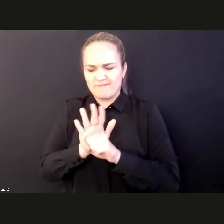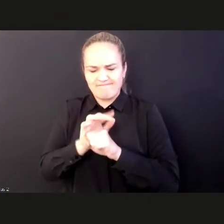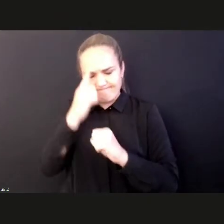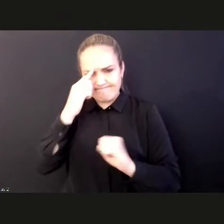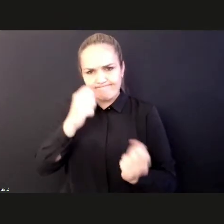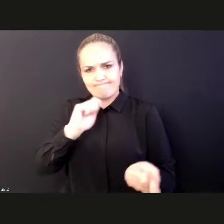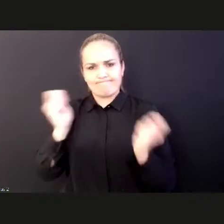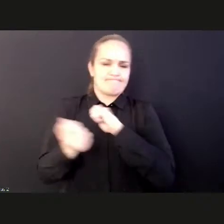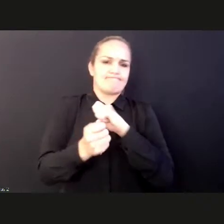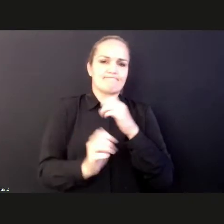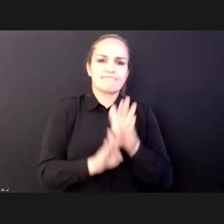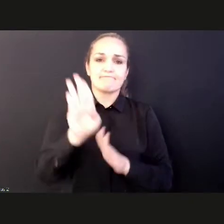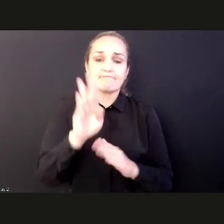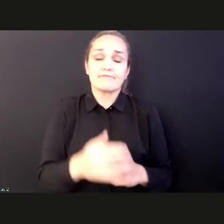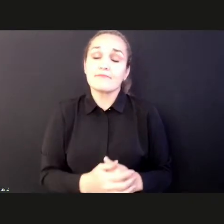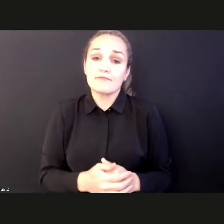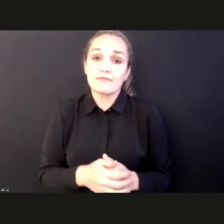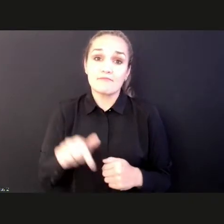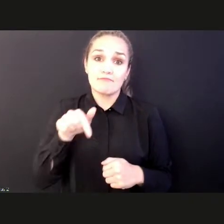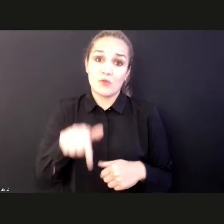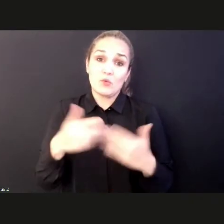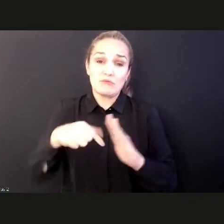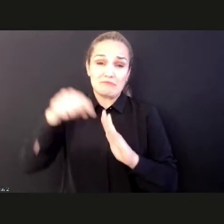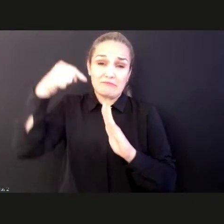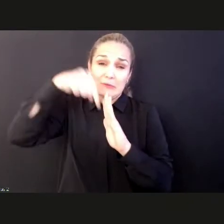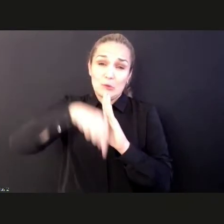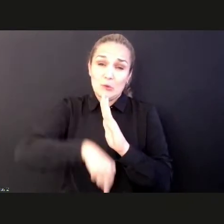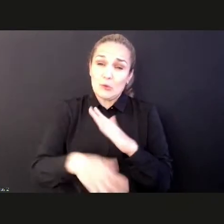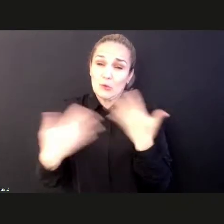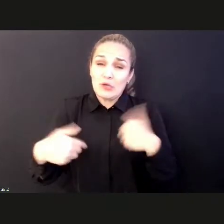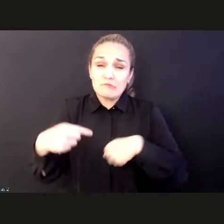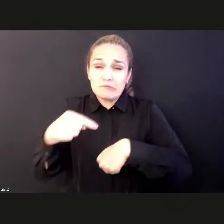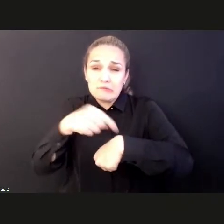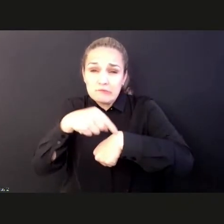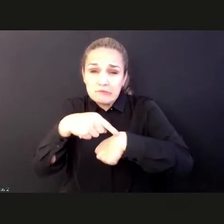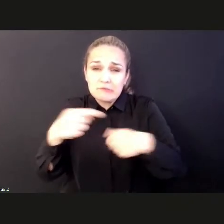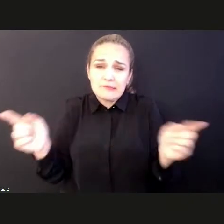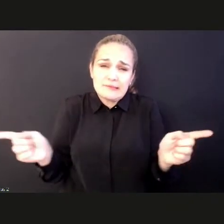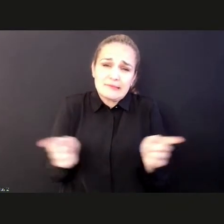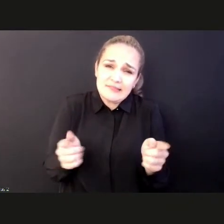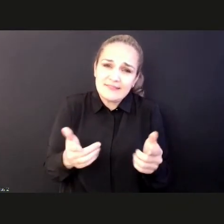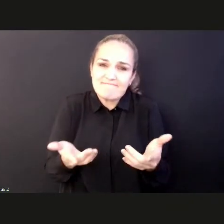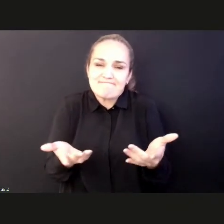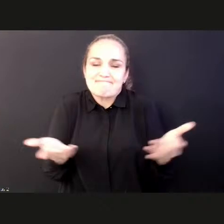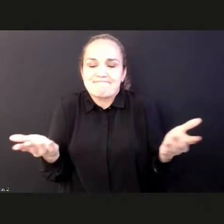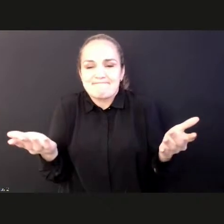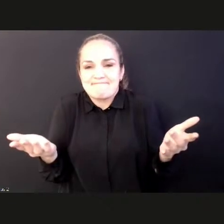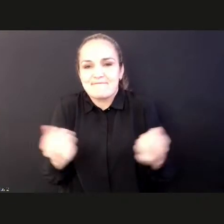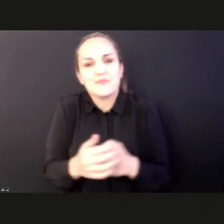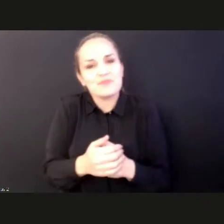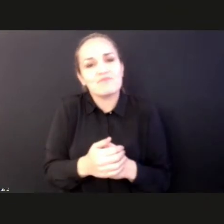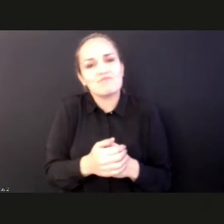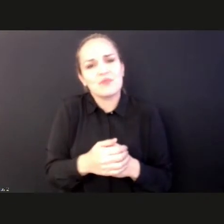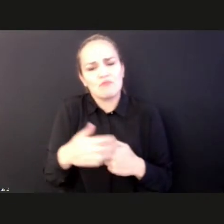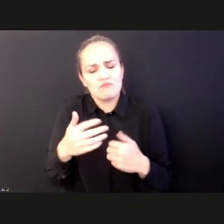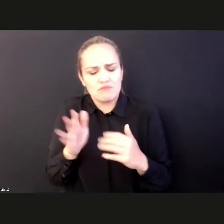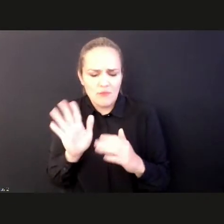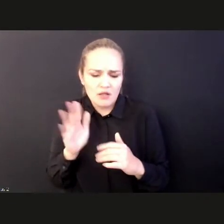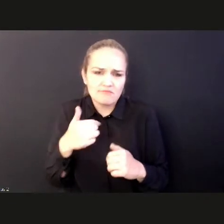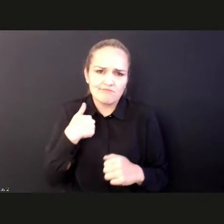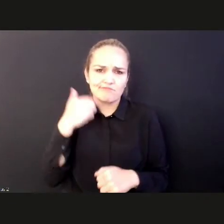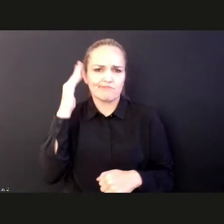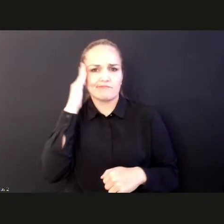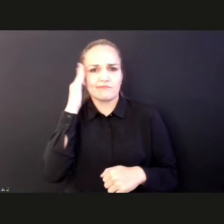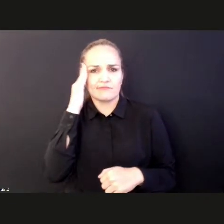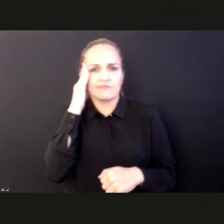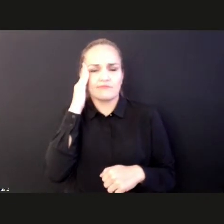still way down to the pre-COVID crisis, the 2019 numbers. But we see